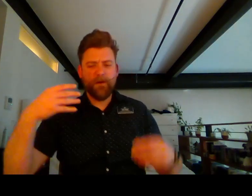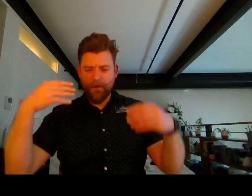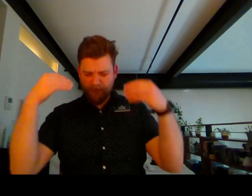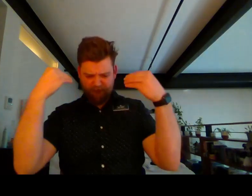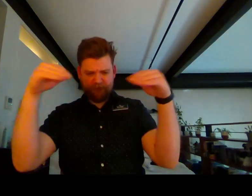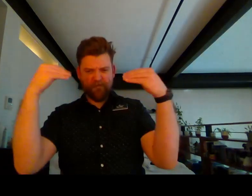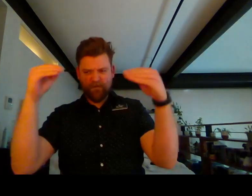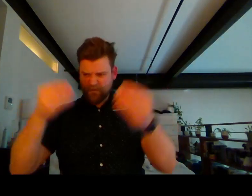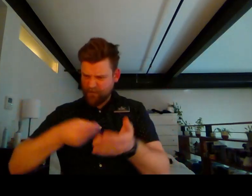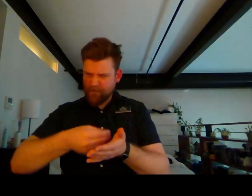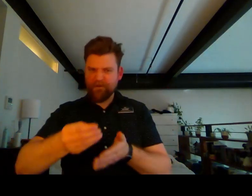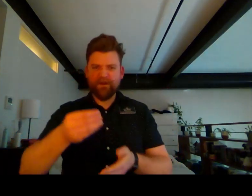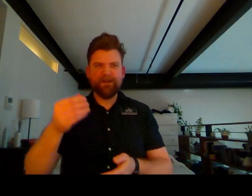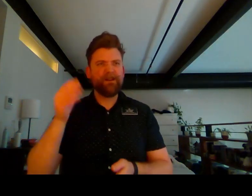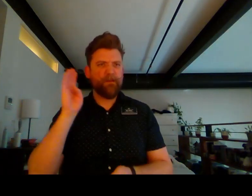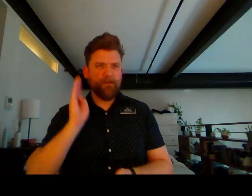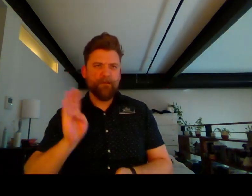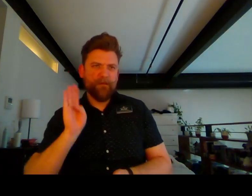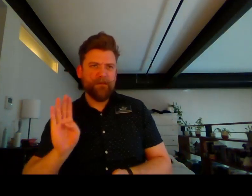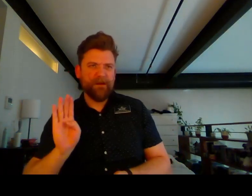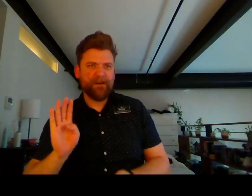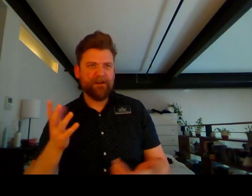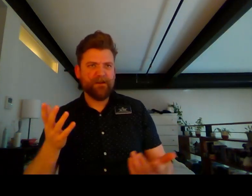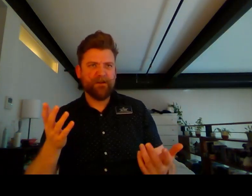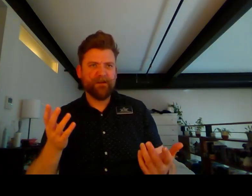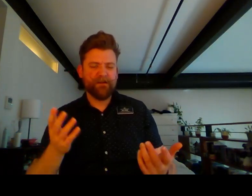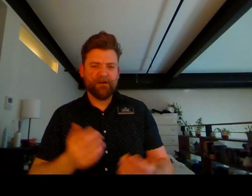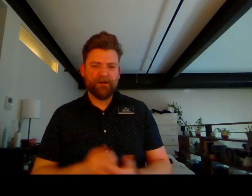be within a 5-mile radius of a school campus.